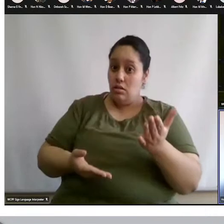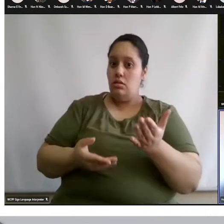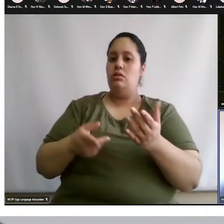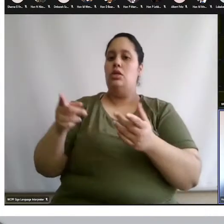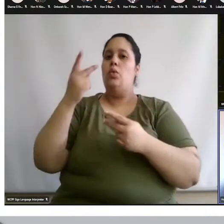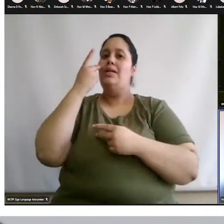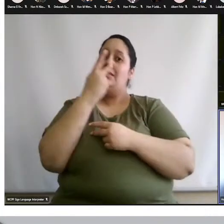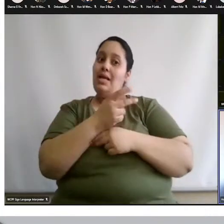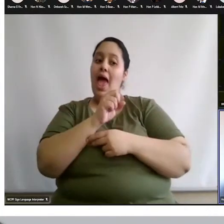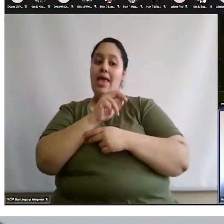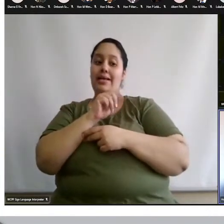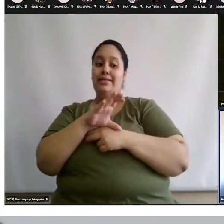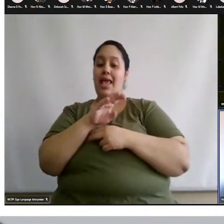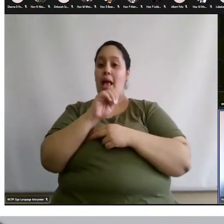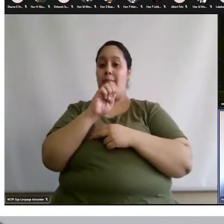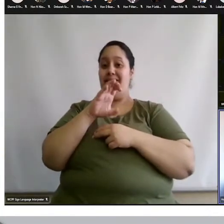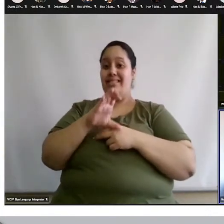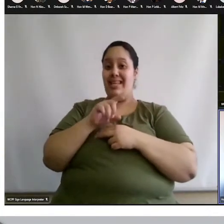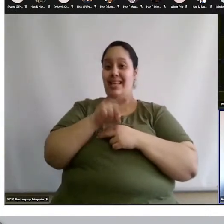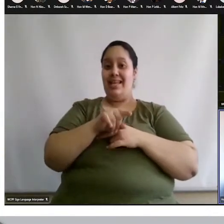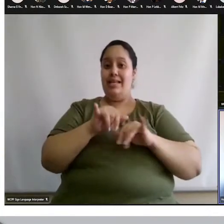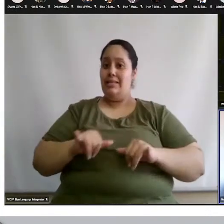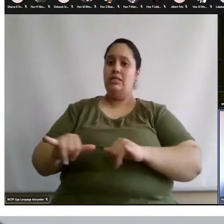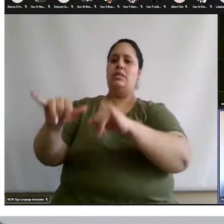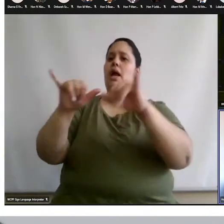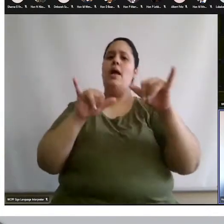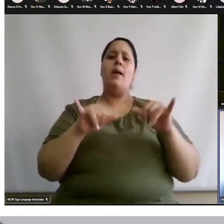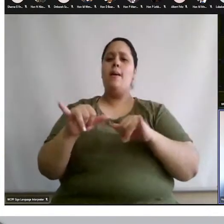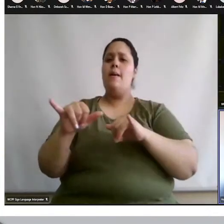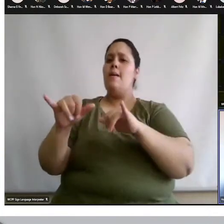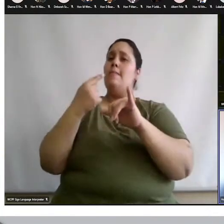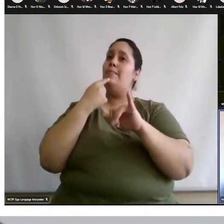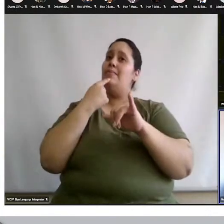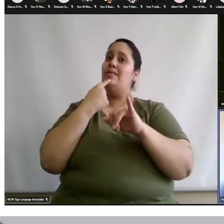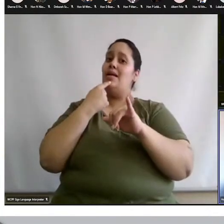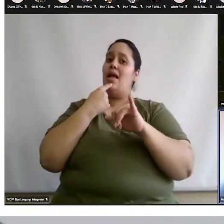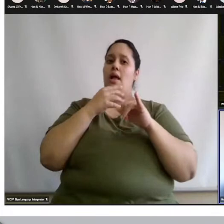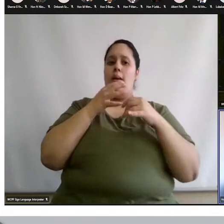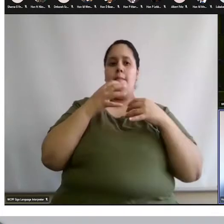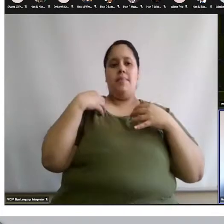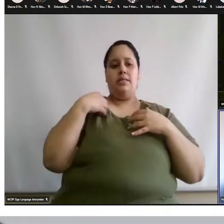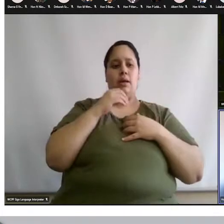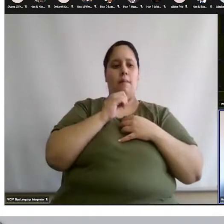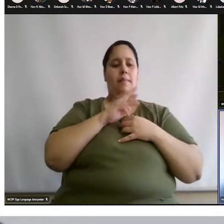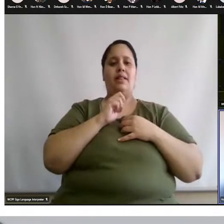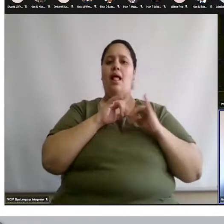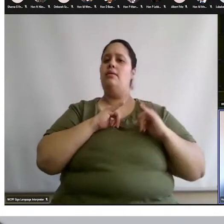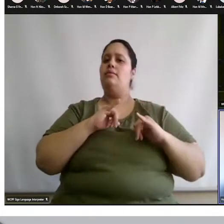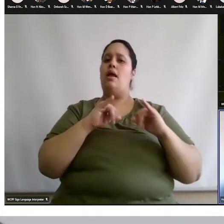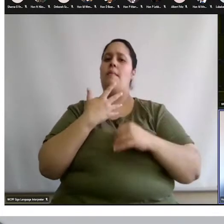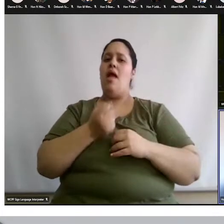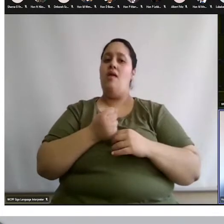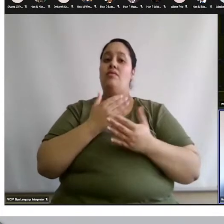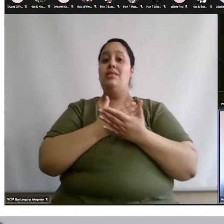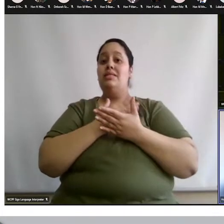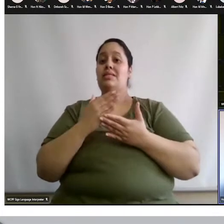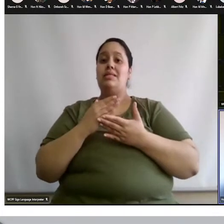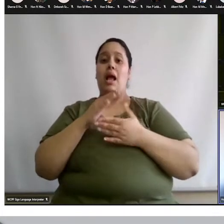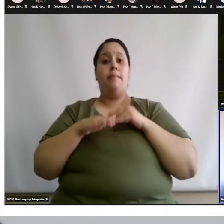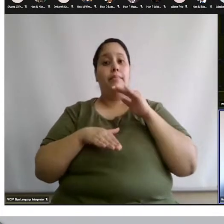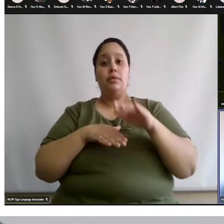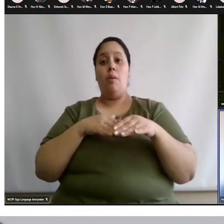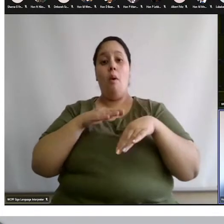ANC MSCs share the same sentiments as Minister Bridell. Some have gone a step further and